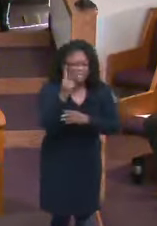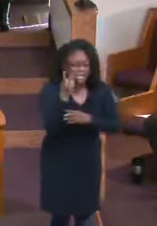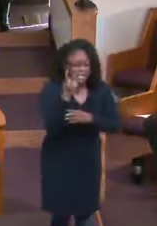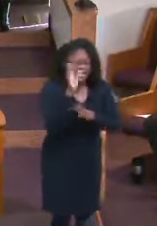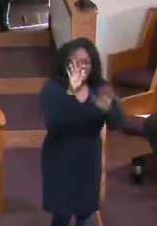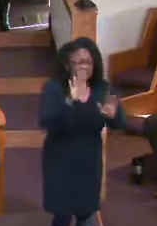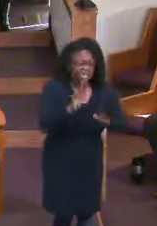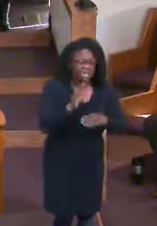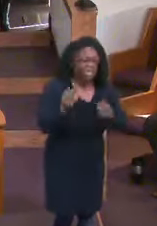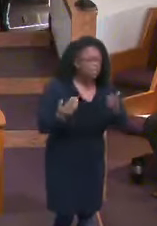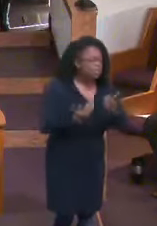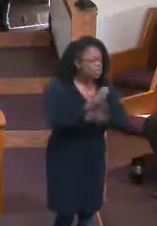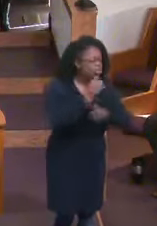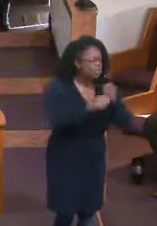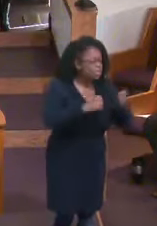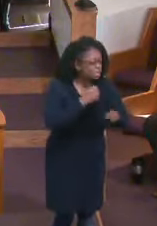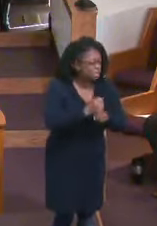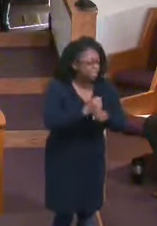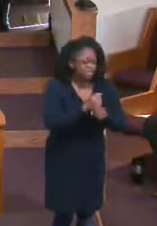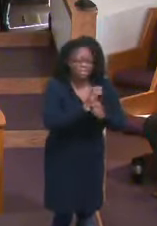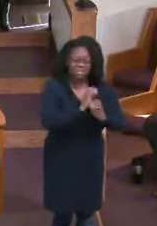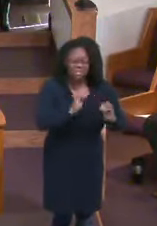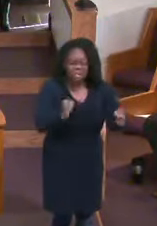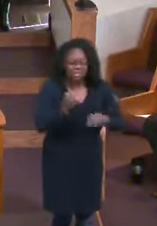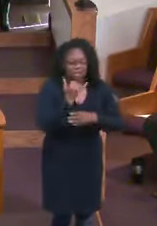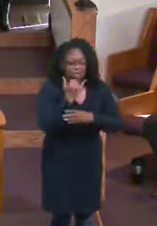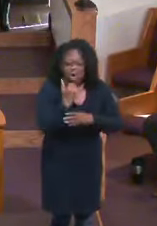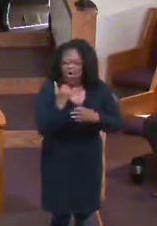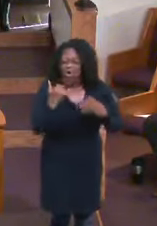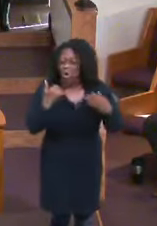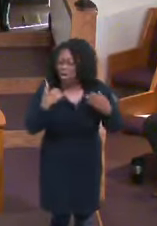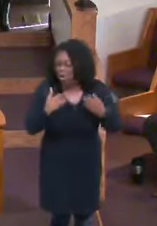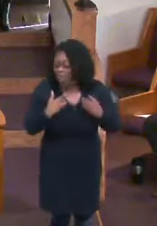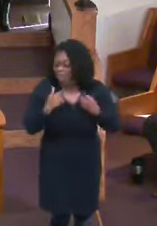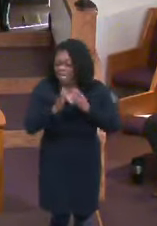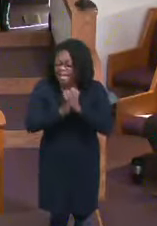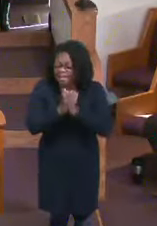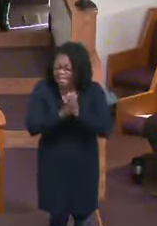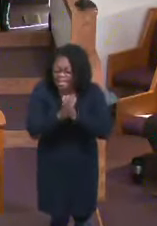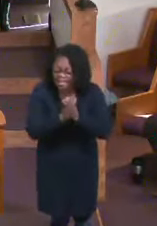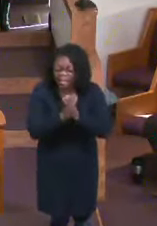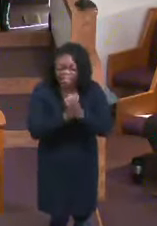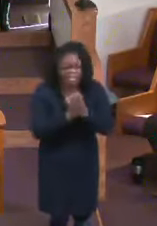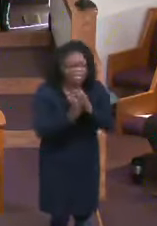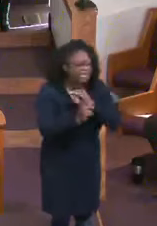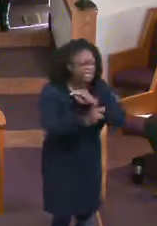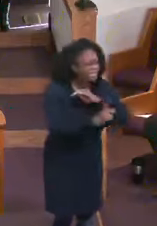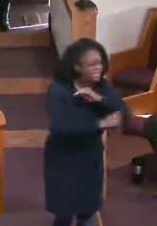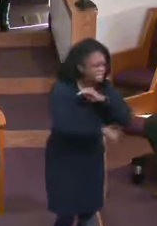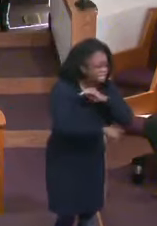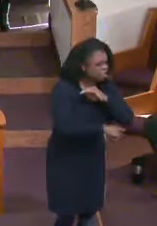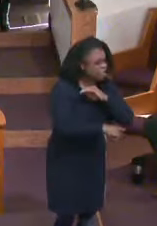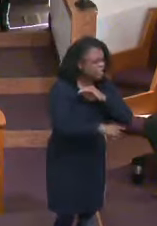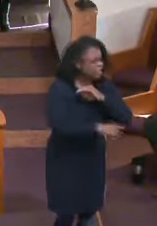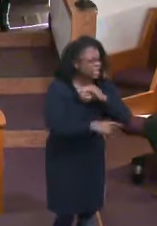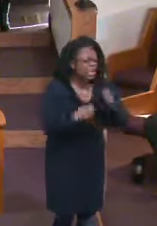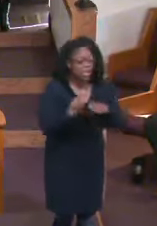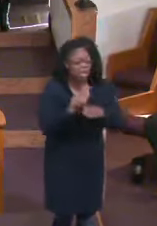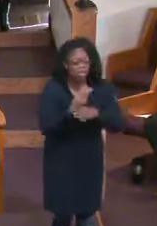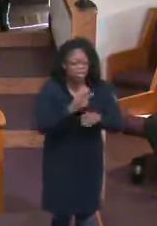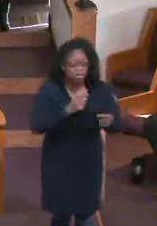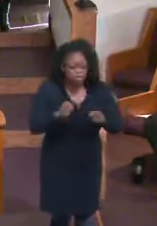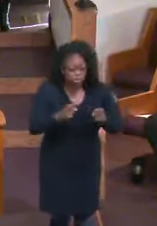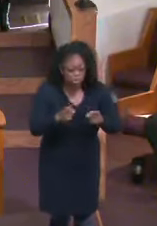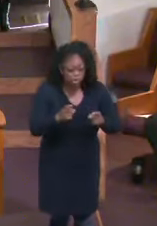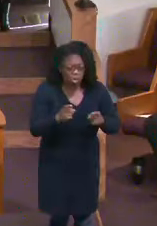and decade that there's anything wrong with having initiative, discipline, and exercise of control. In